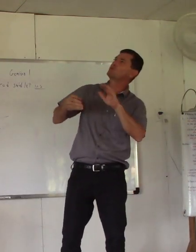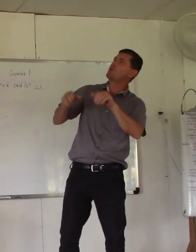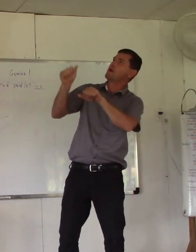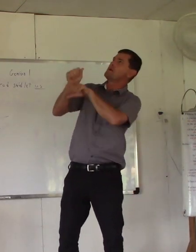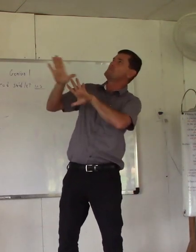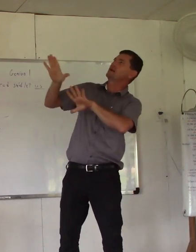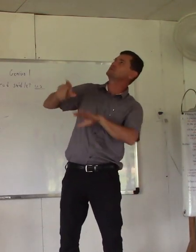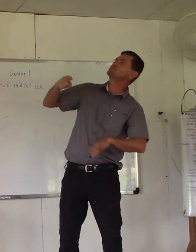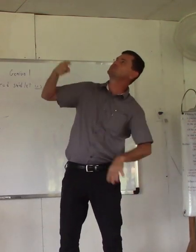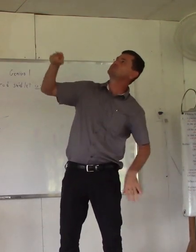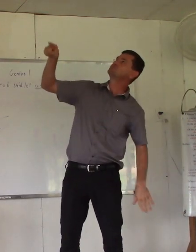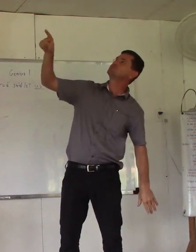mounted,